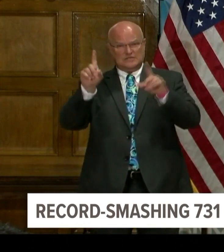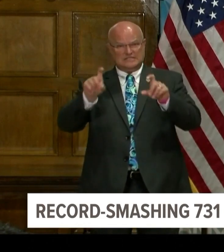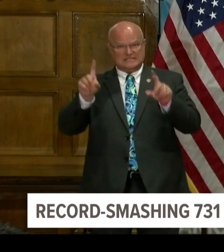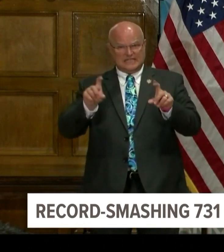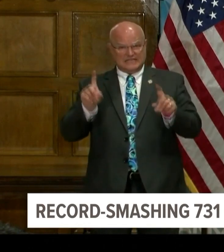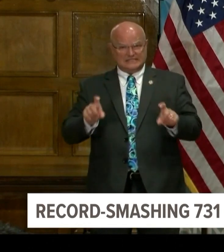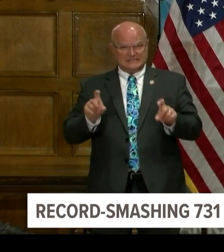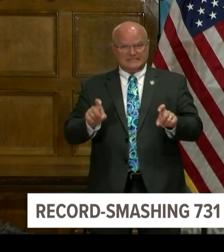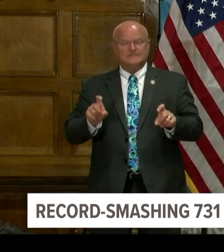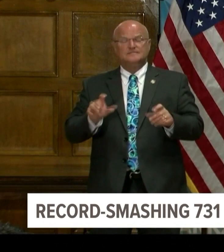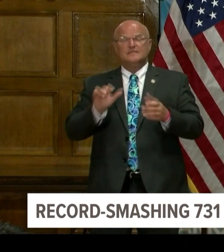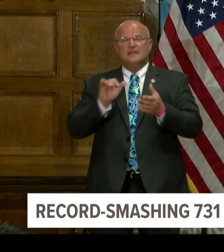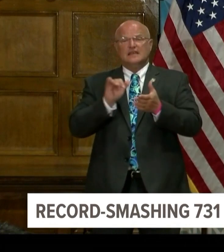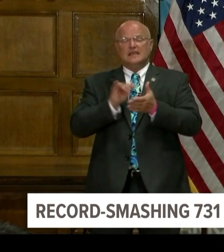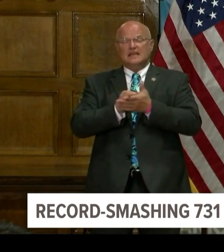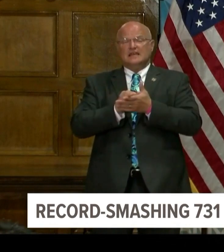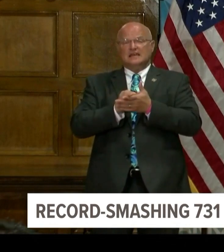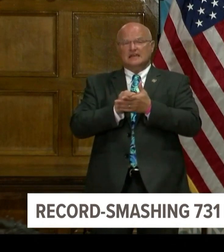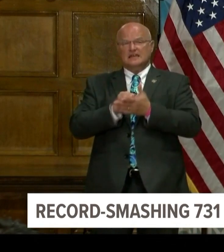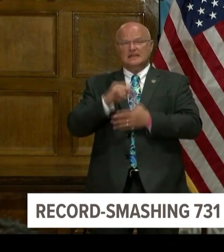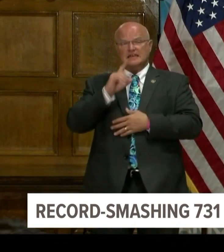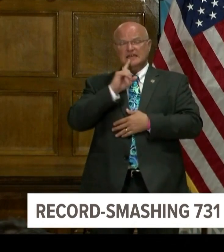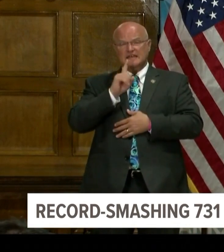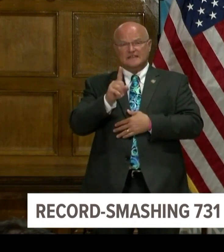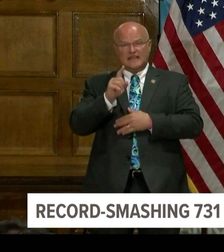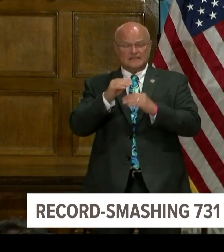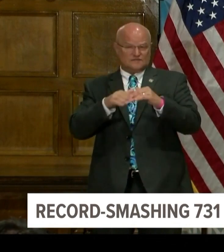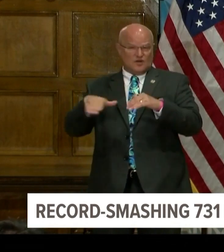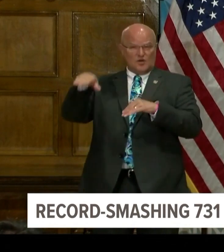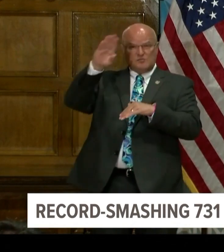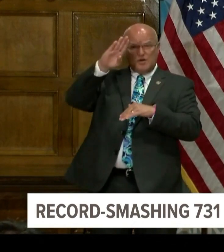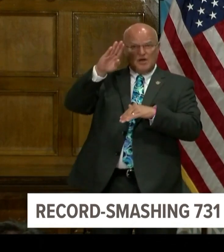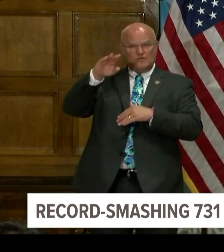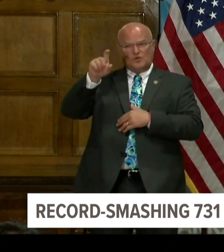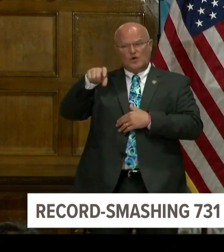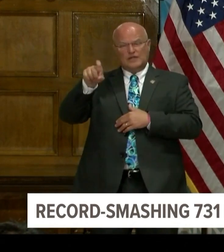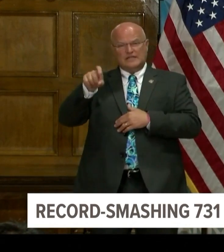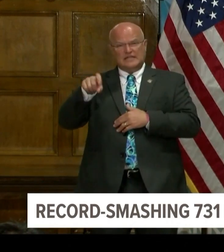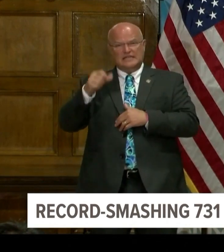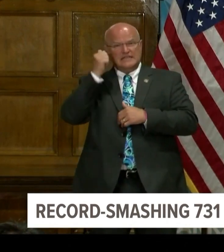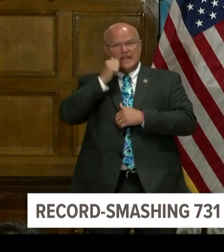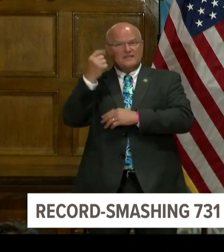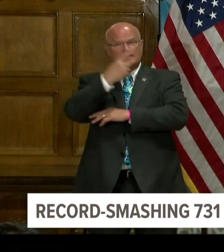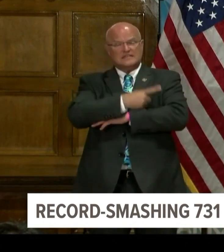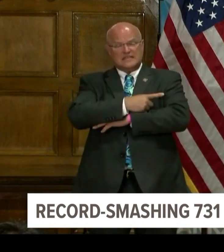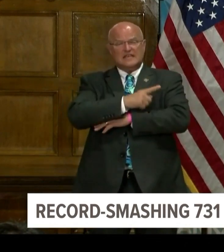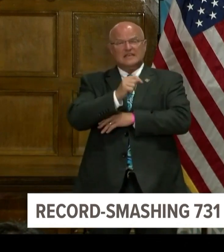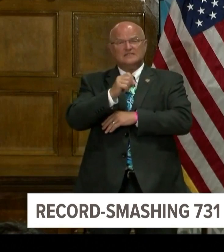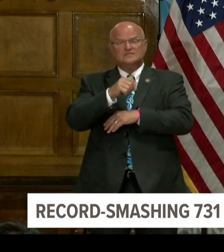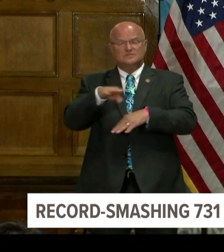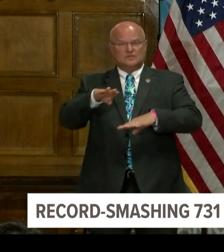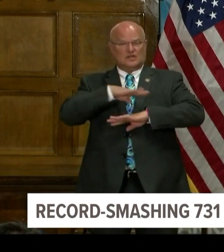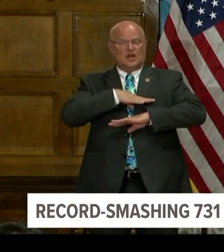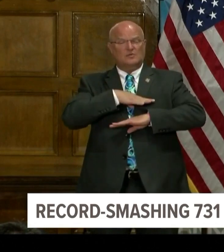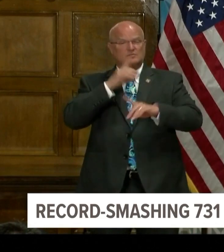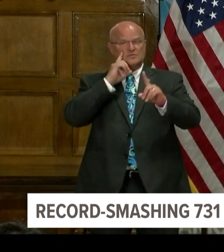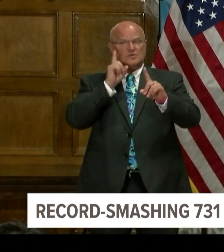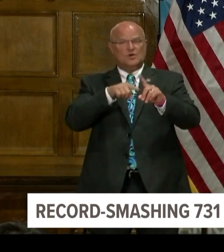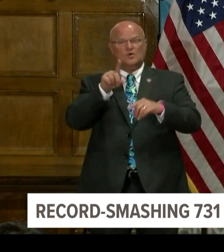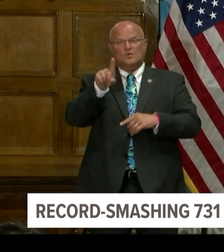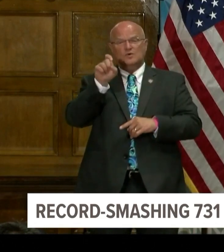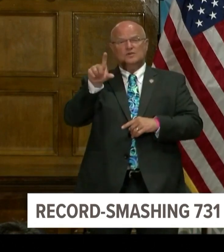tests, which is far above what we need to do each day to accomplish our